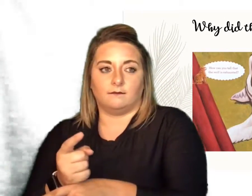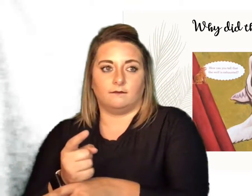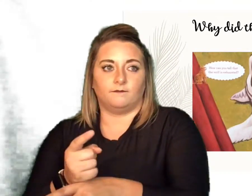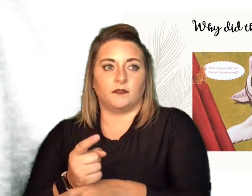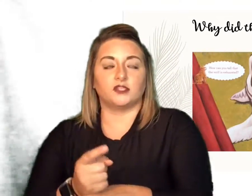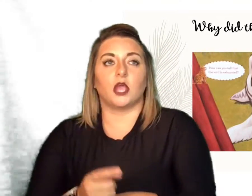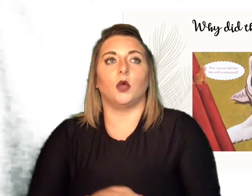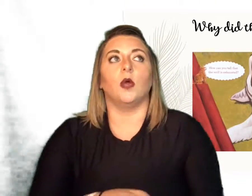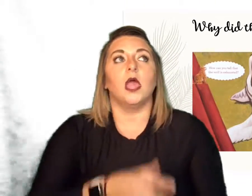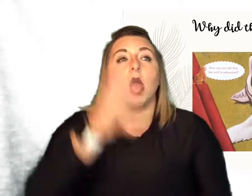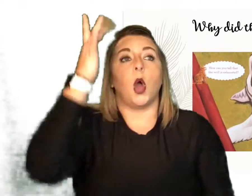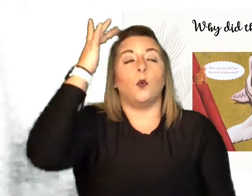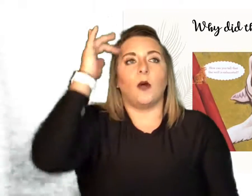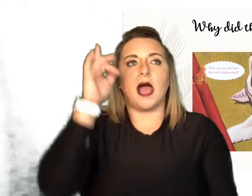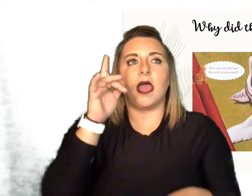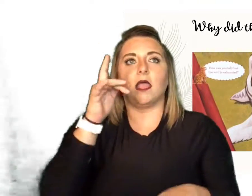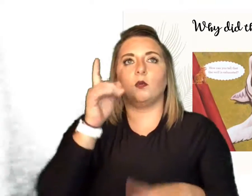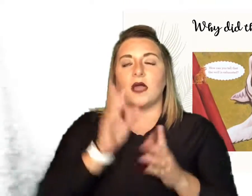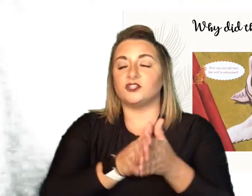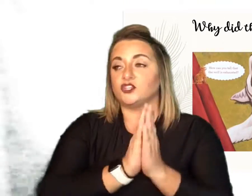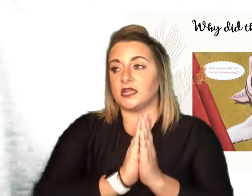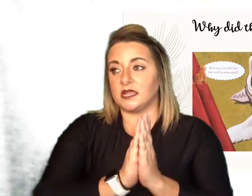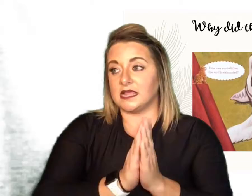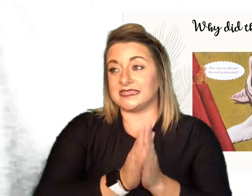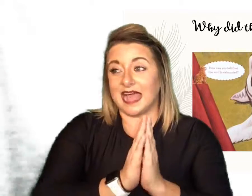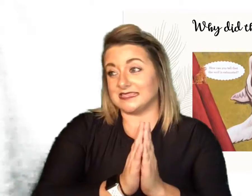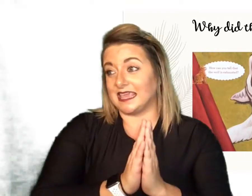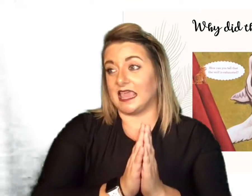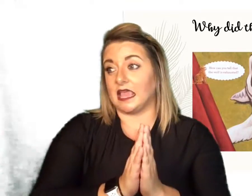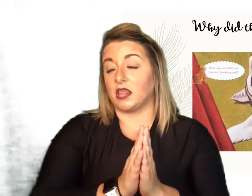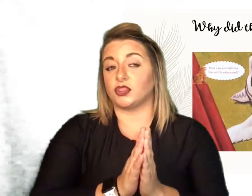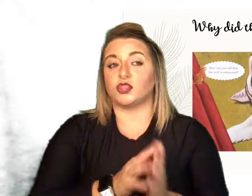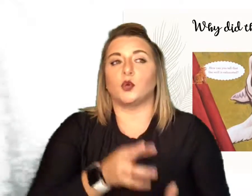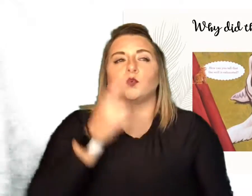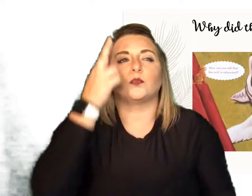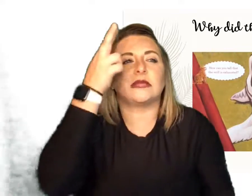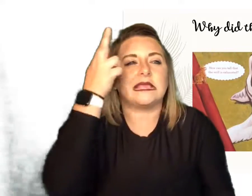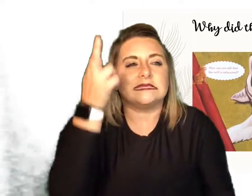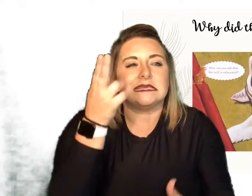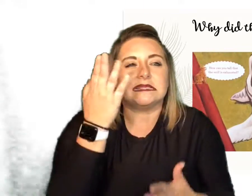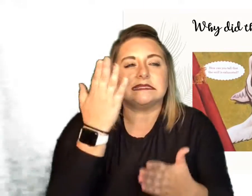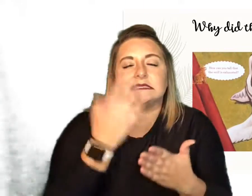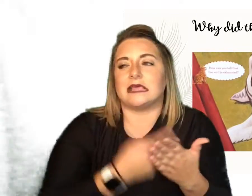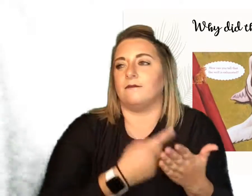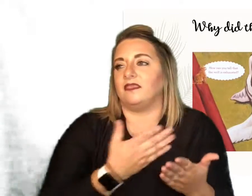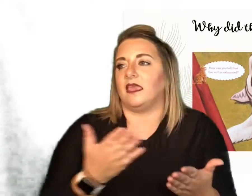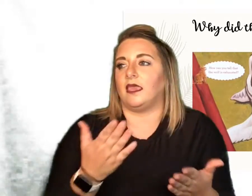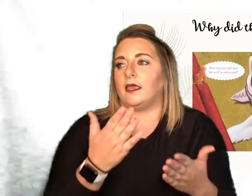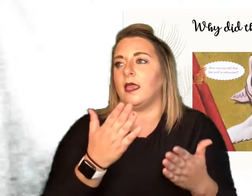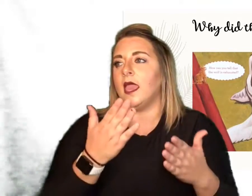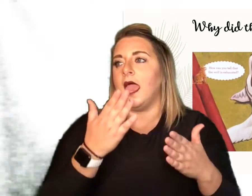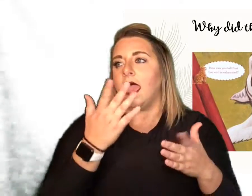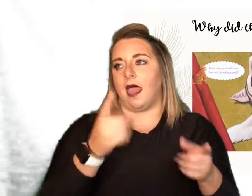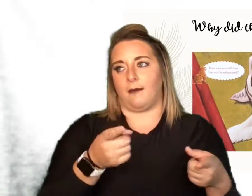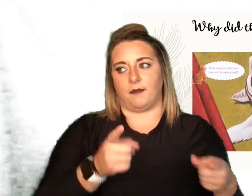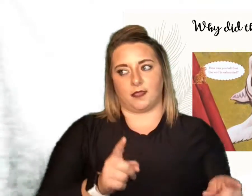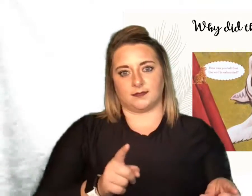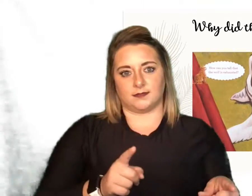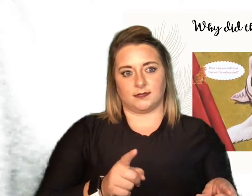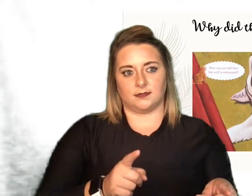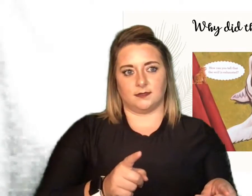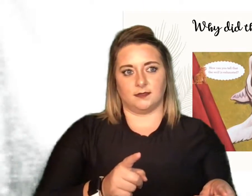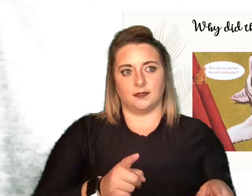way. So a why question is asking the reason something